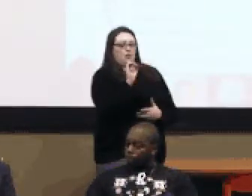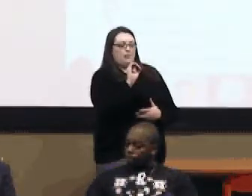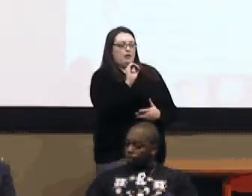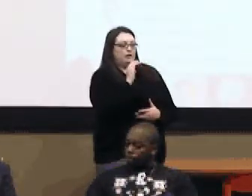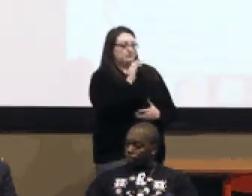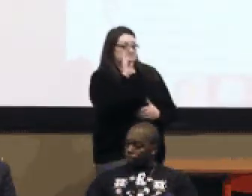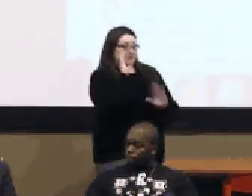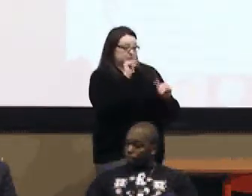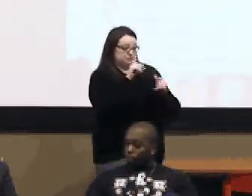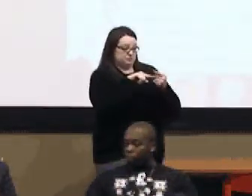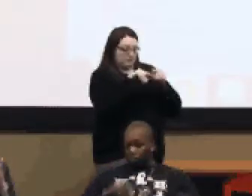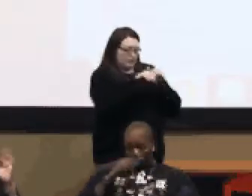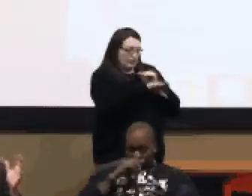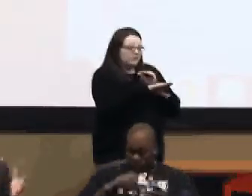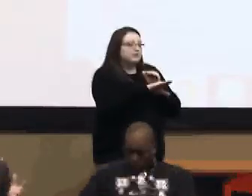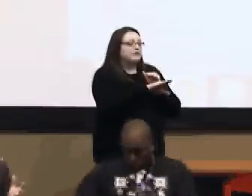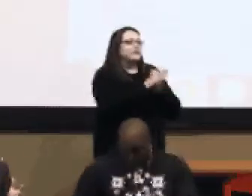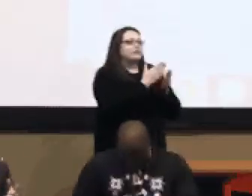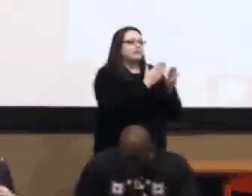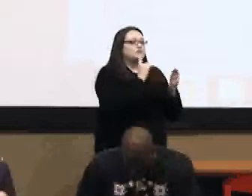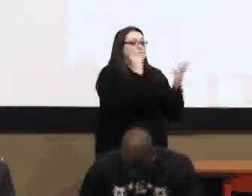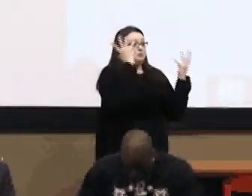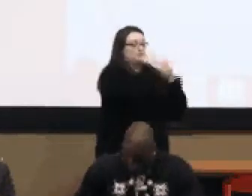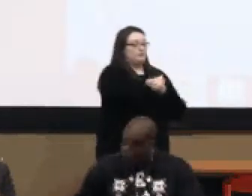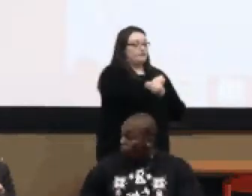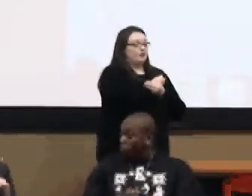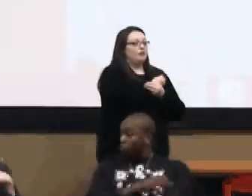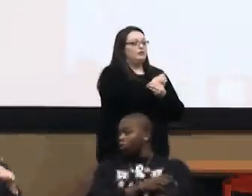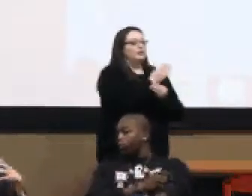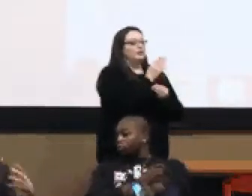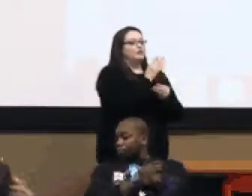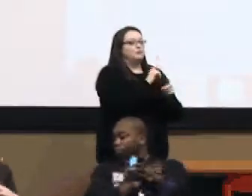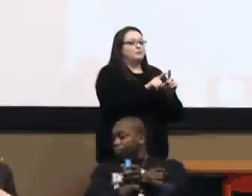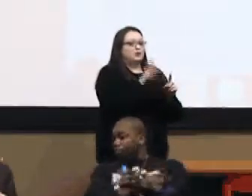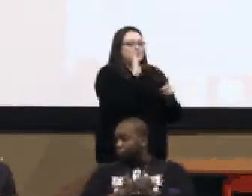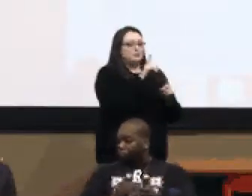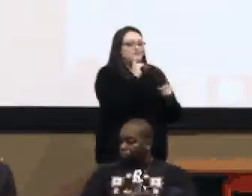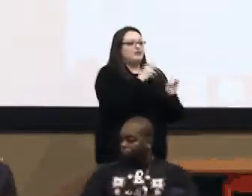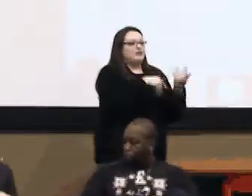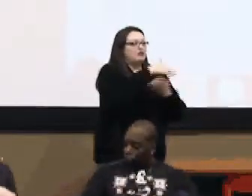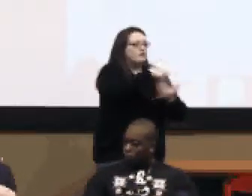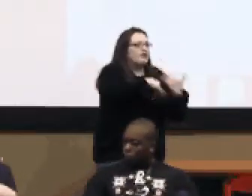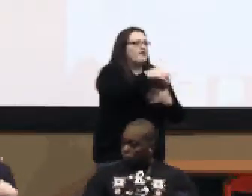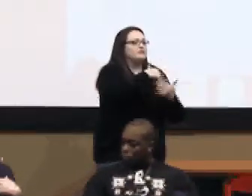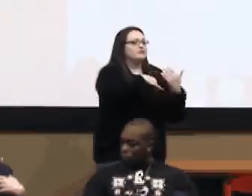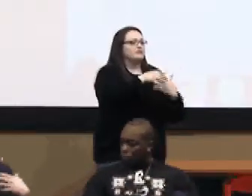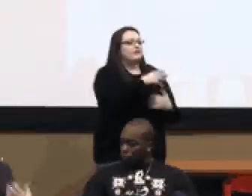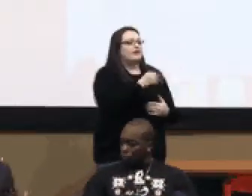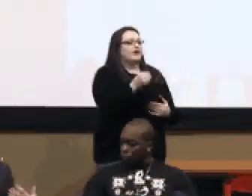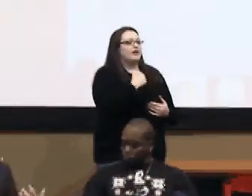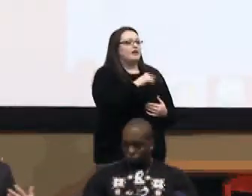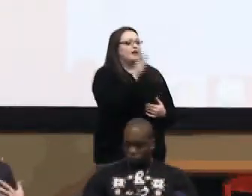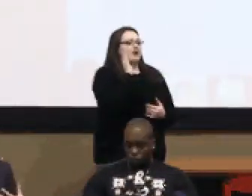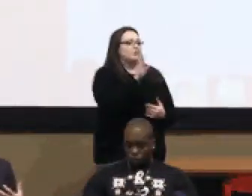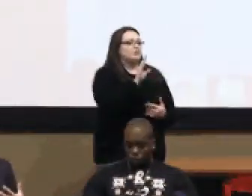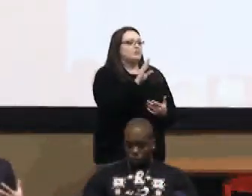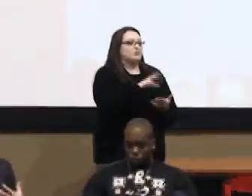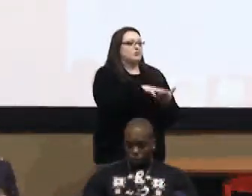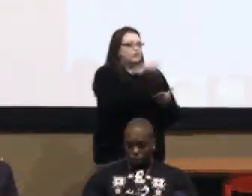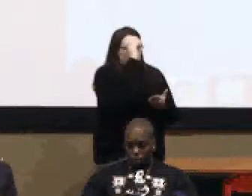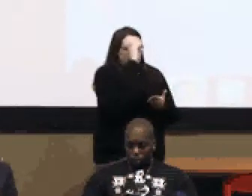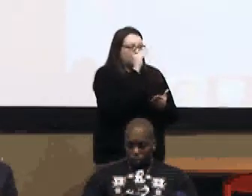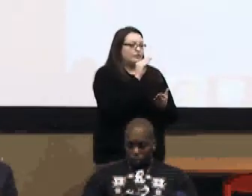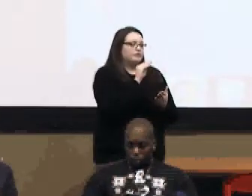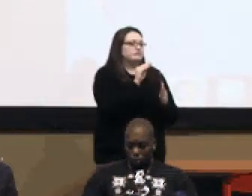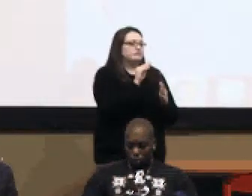go there, not only are things going to be beautiful, and not only is it going to be, but it's going to be highly interactive, and I'm going to take away from there